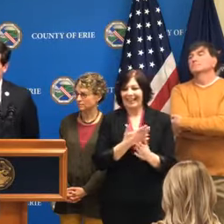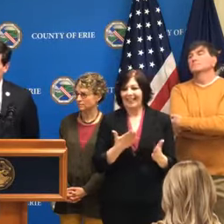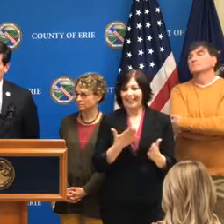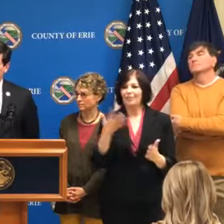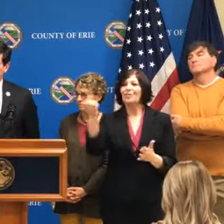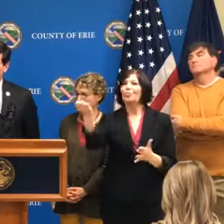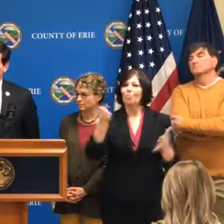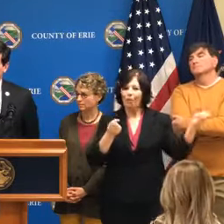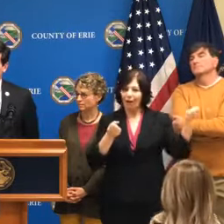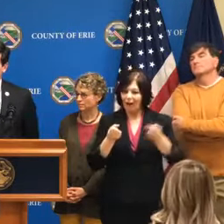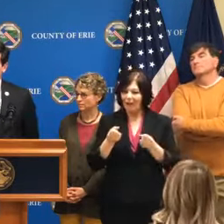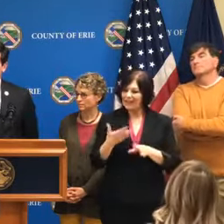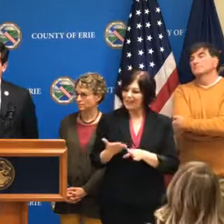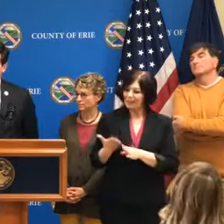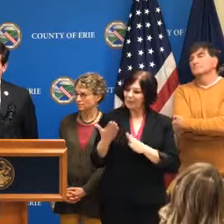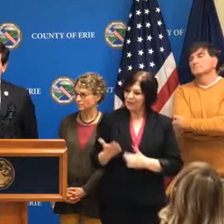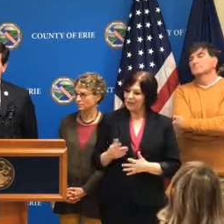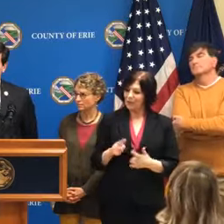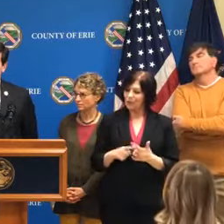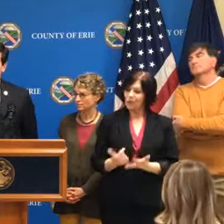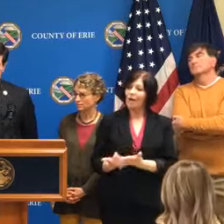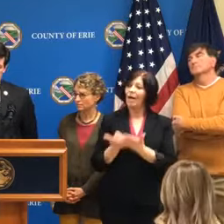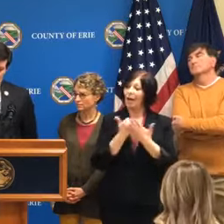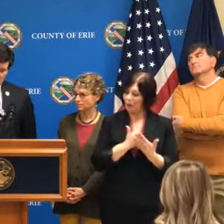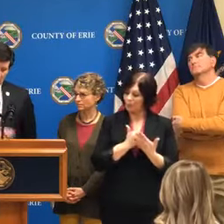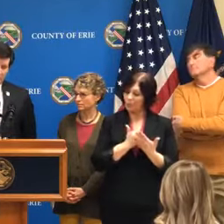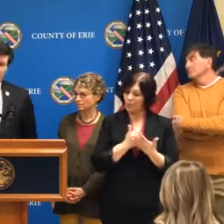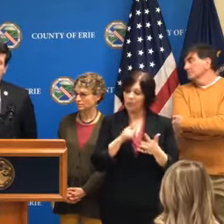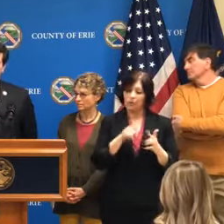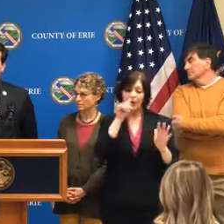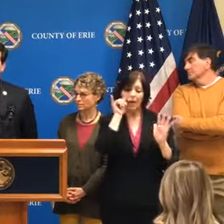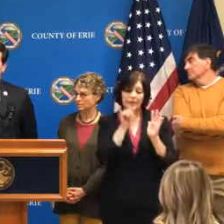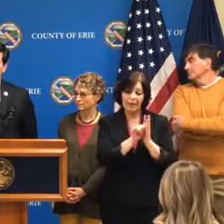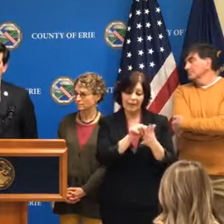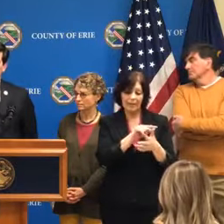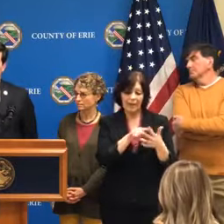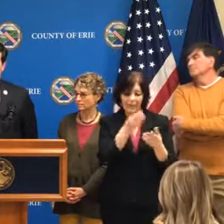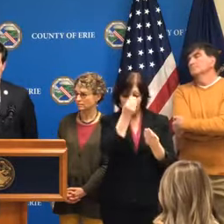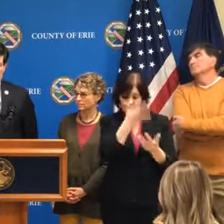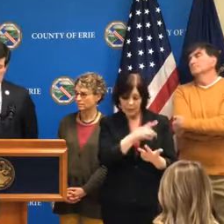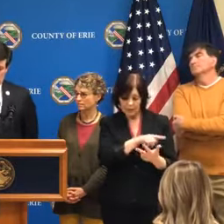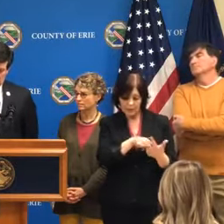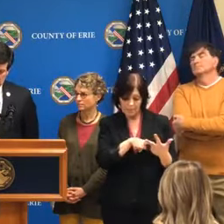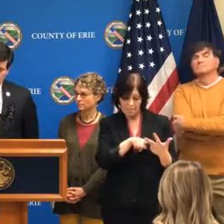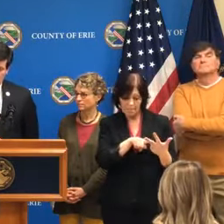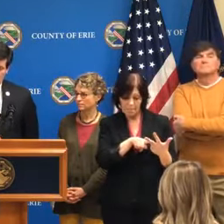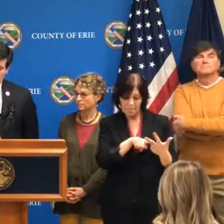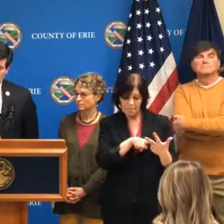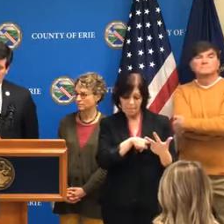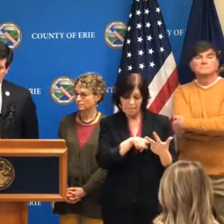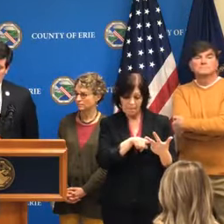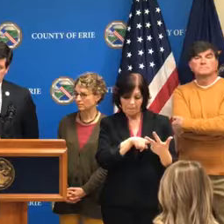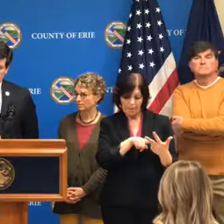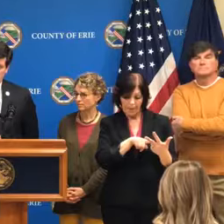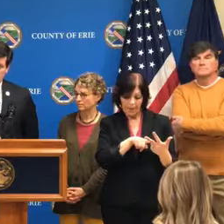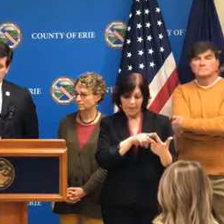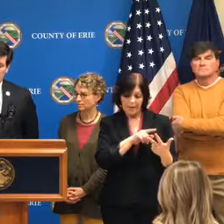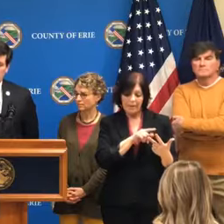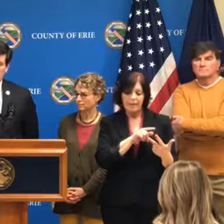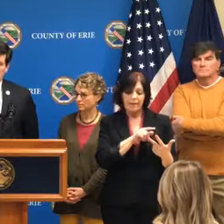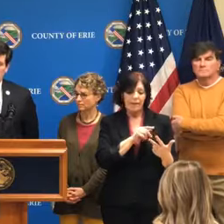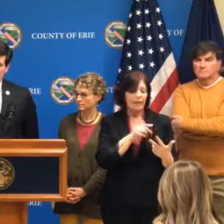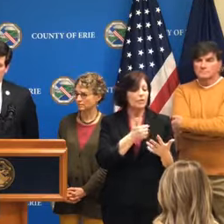from the public health field to assist us to identify that information, do the contact